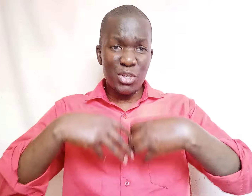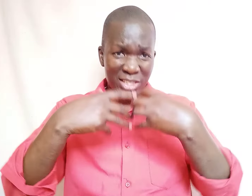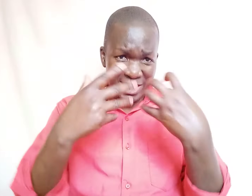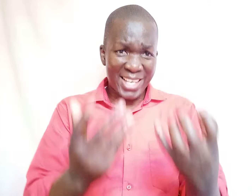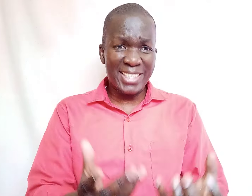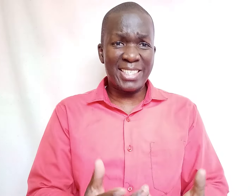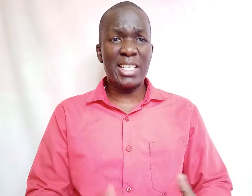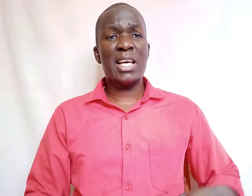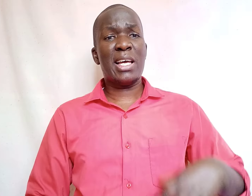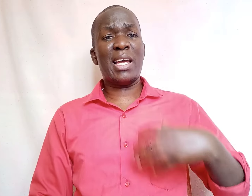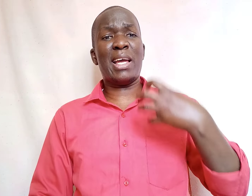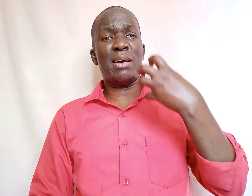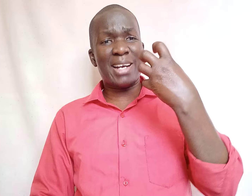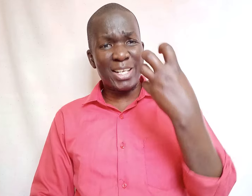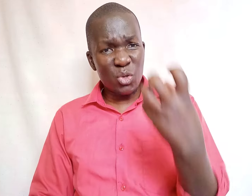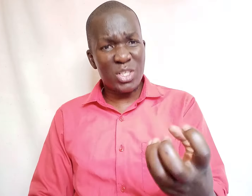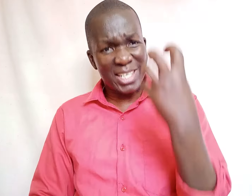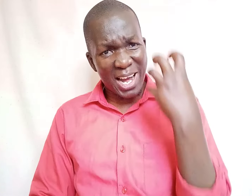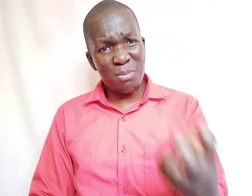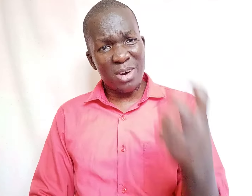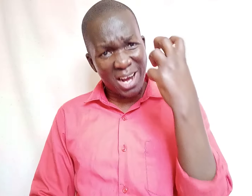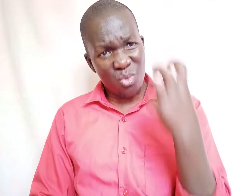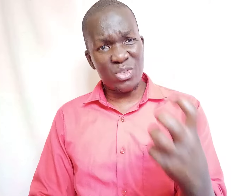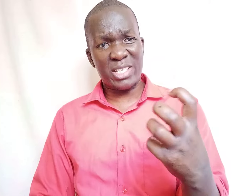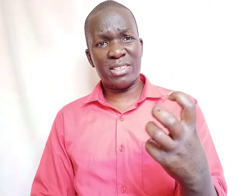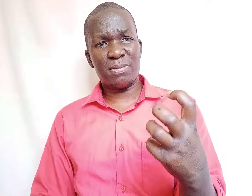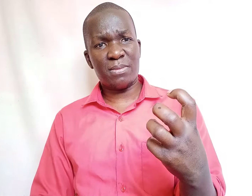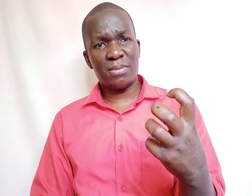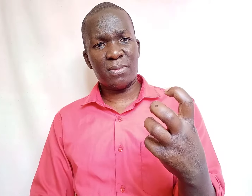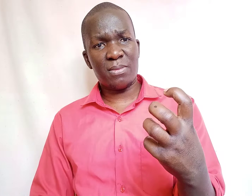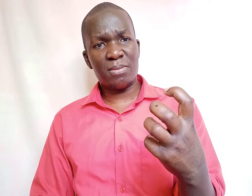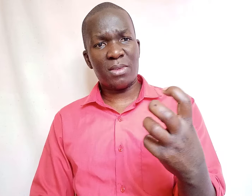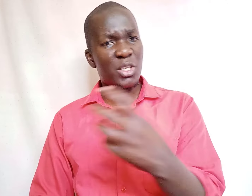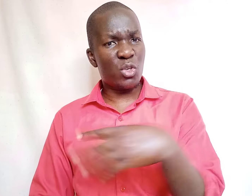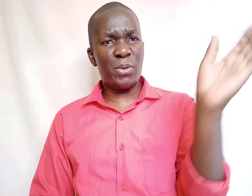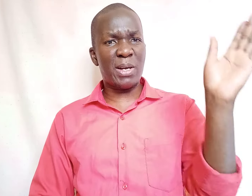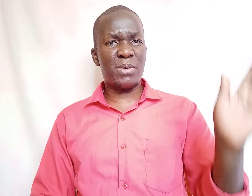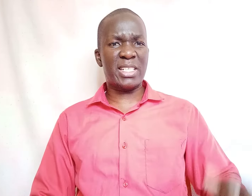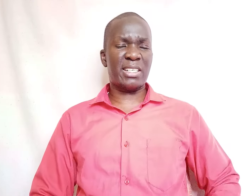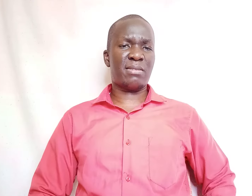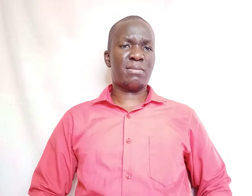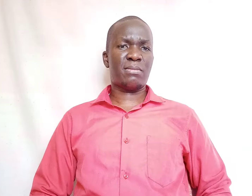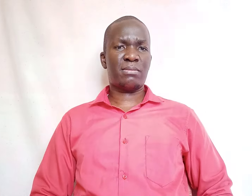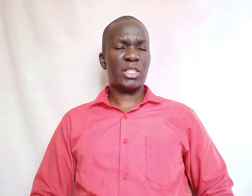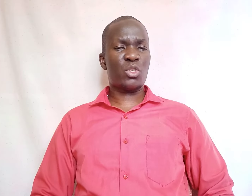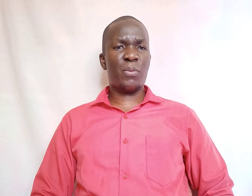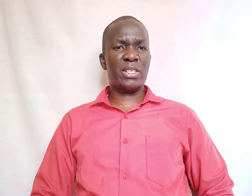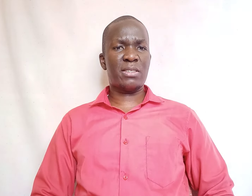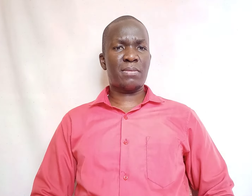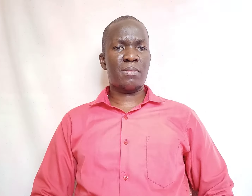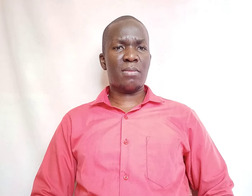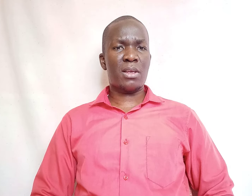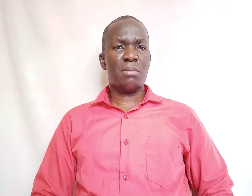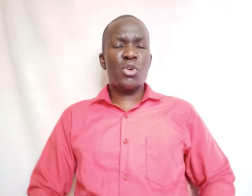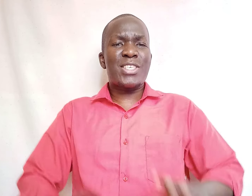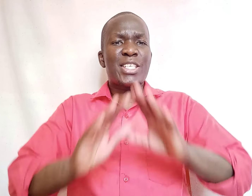those signs cannot come out, stop interpreting. Stop it. Because there's